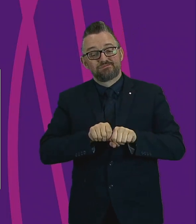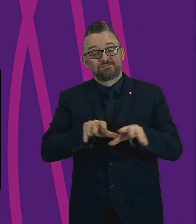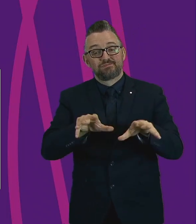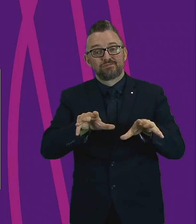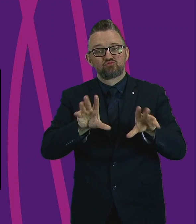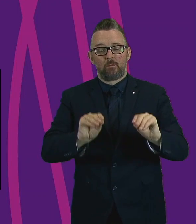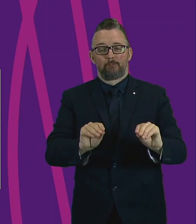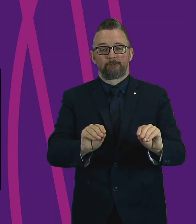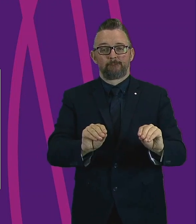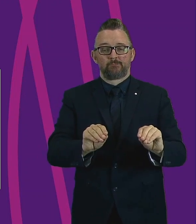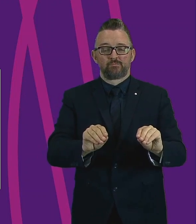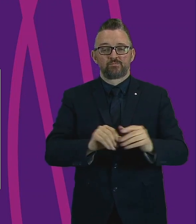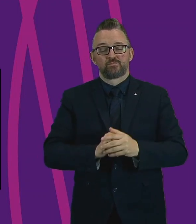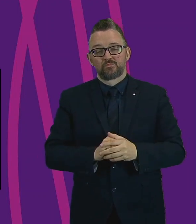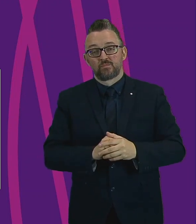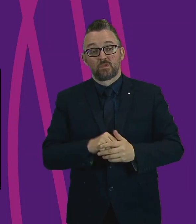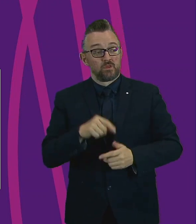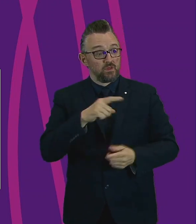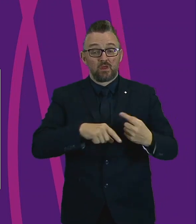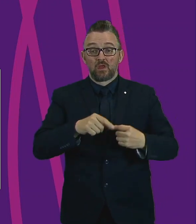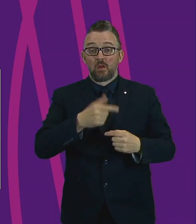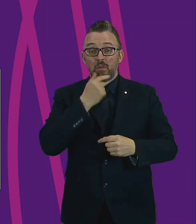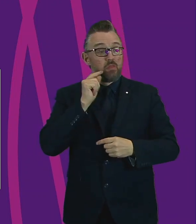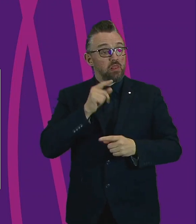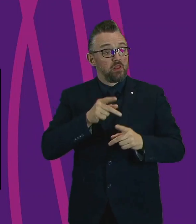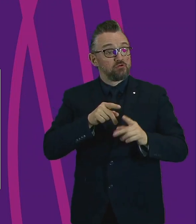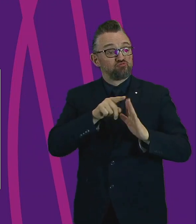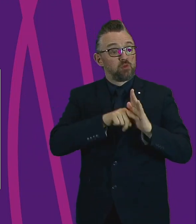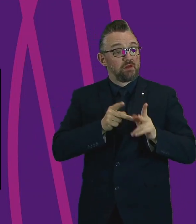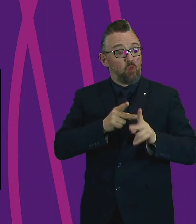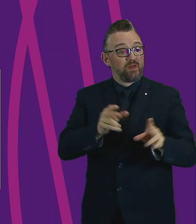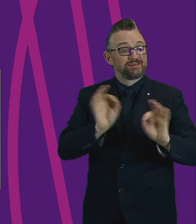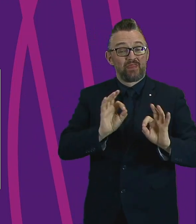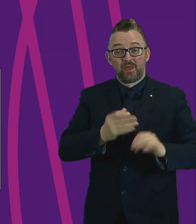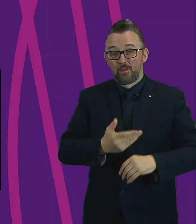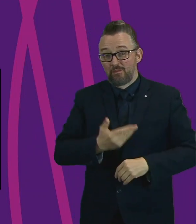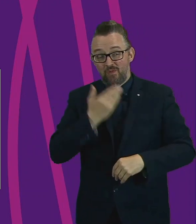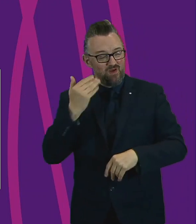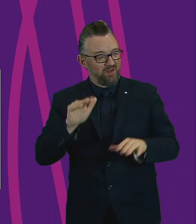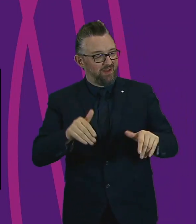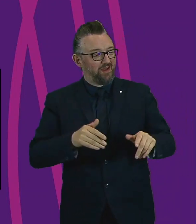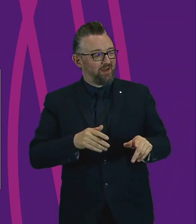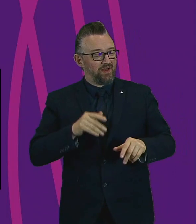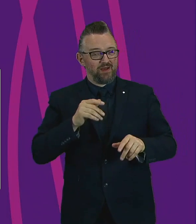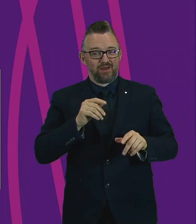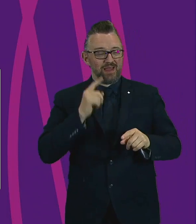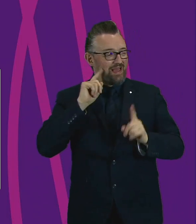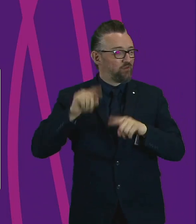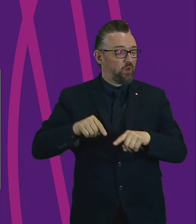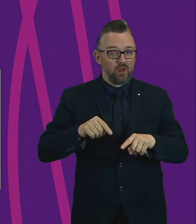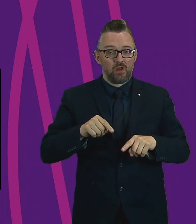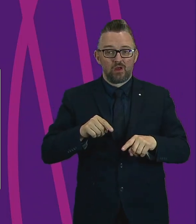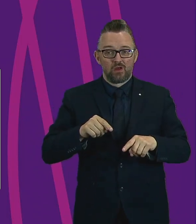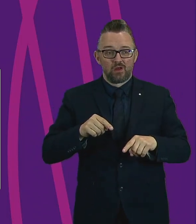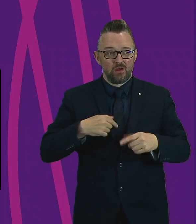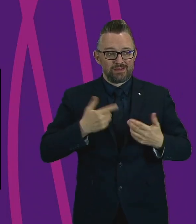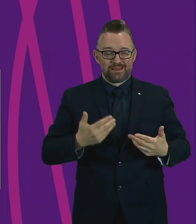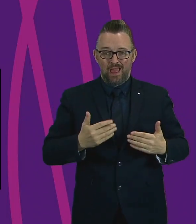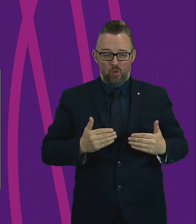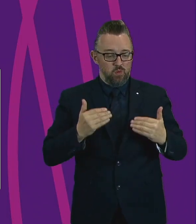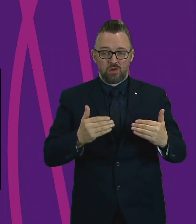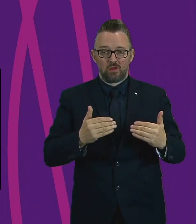COVID-19. Without people following the restrictions, and we know how hard that's been for everybody, we would not be where we are today in